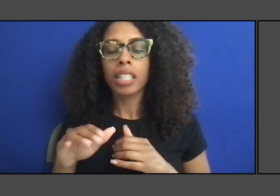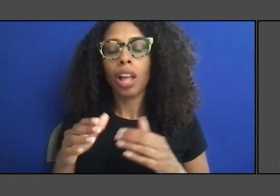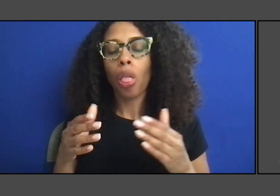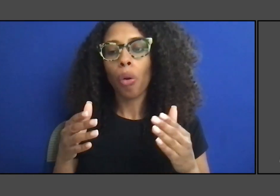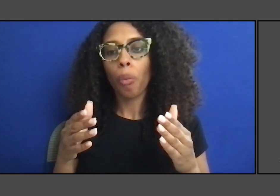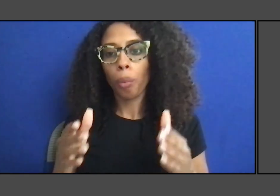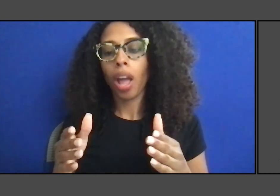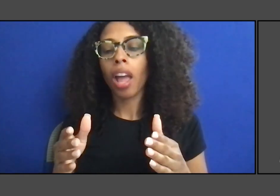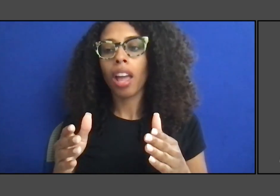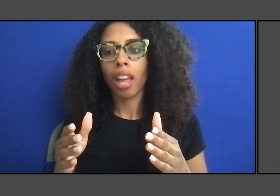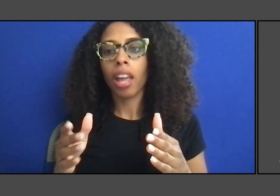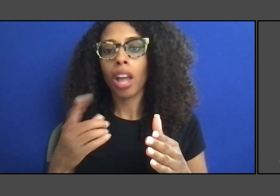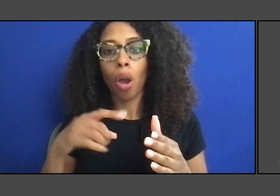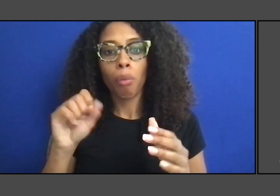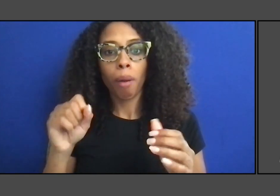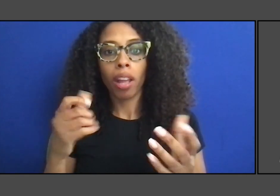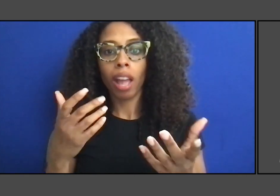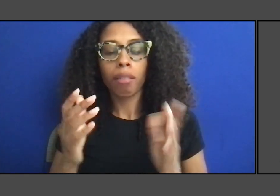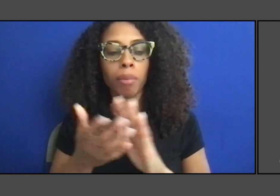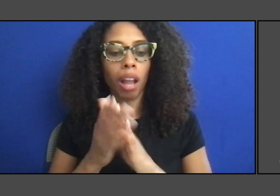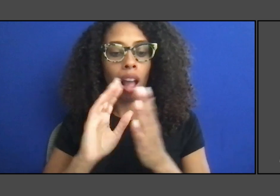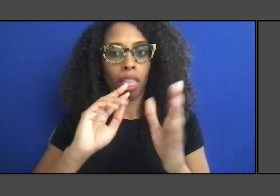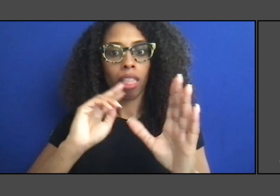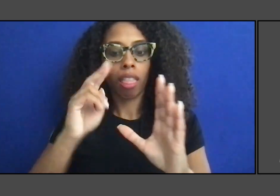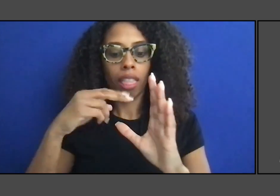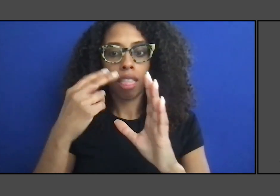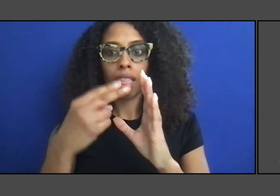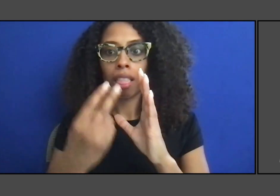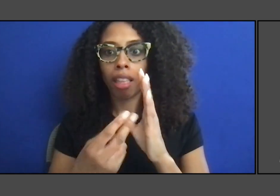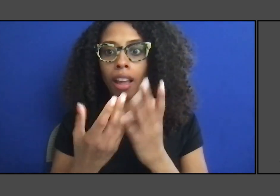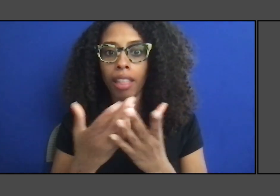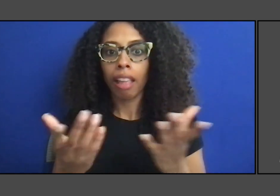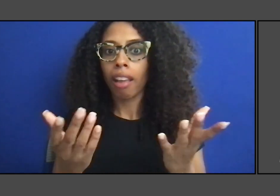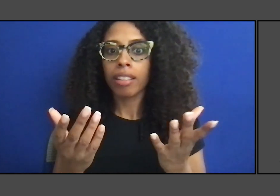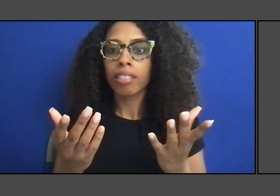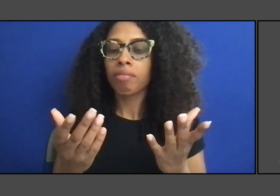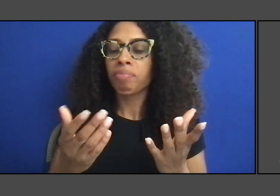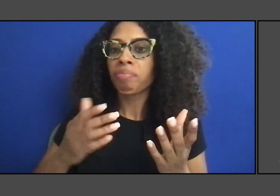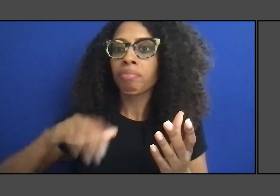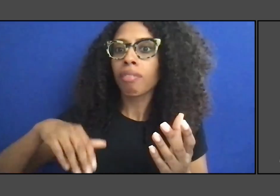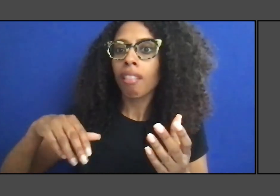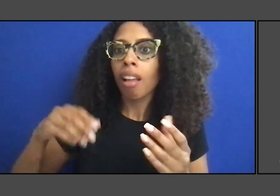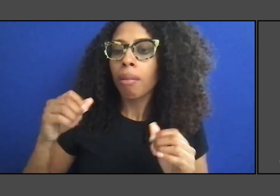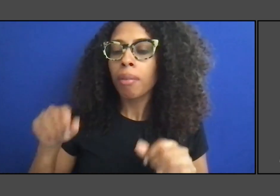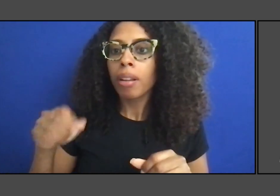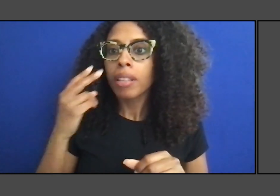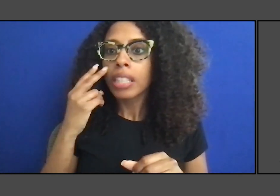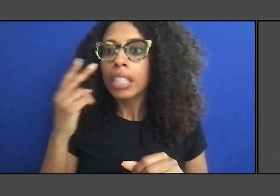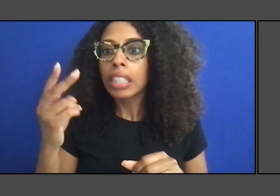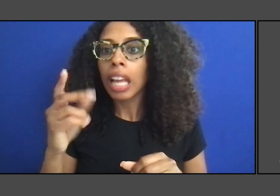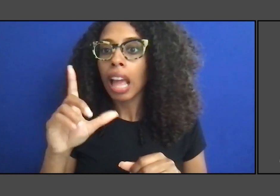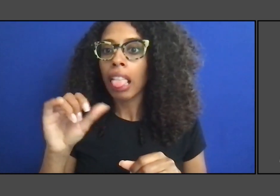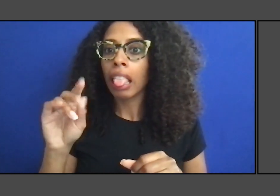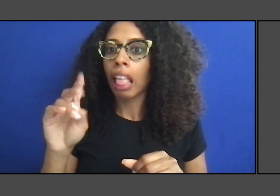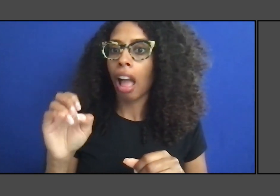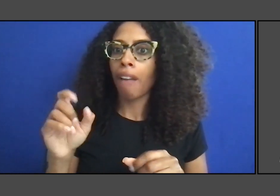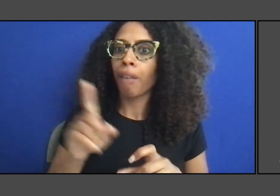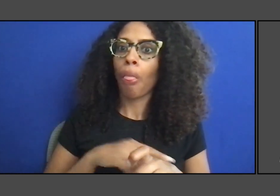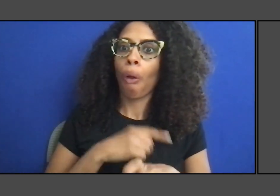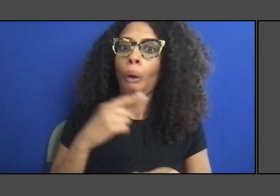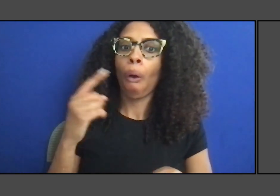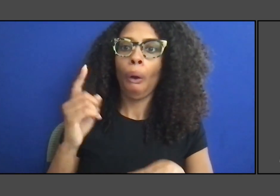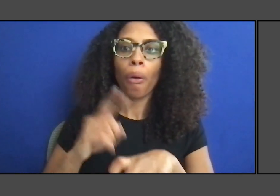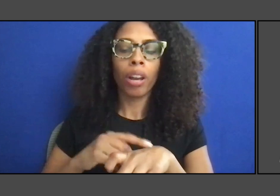become immersed in things that we might not have a chance to see live for a long time, or in some cases